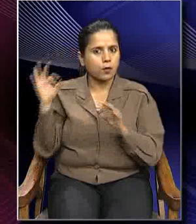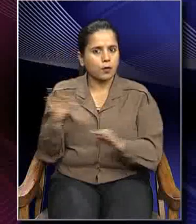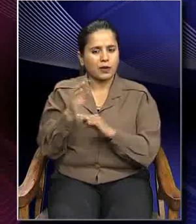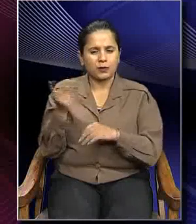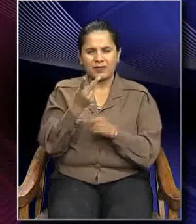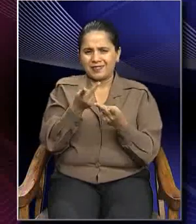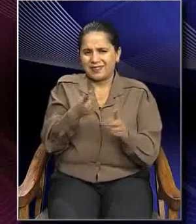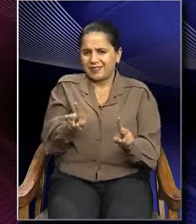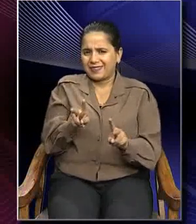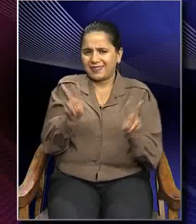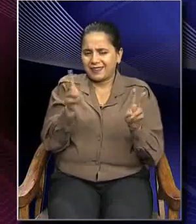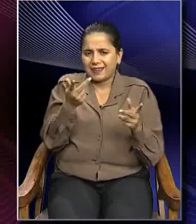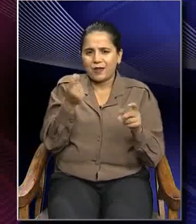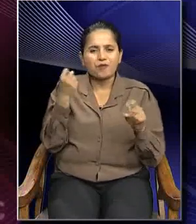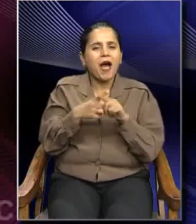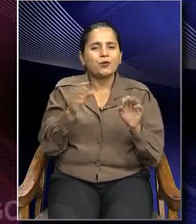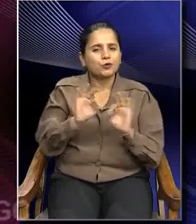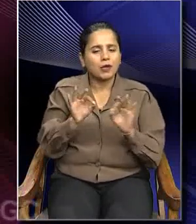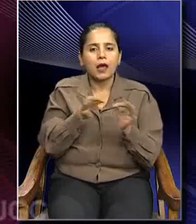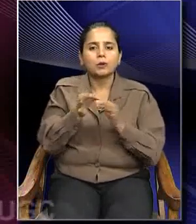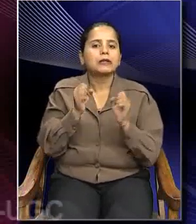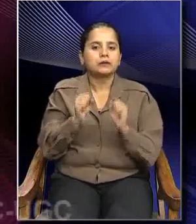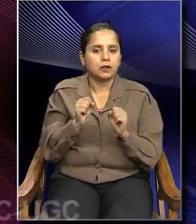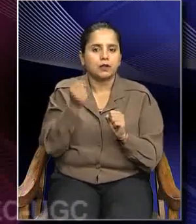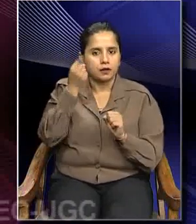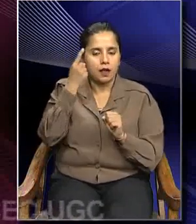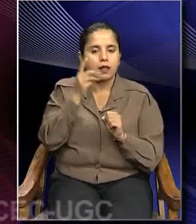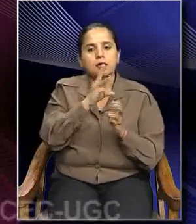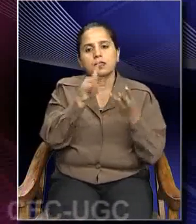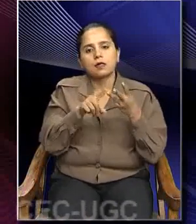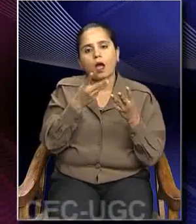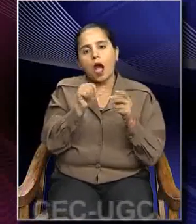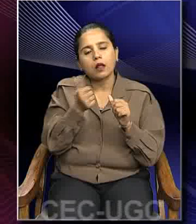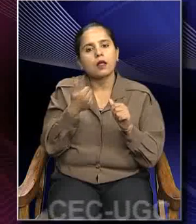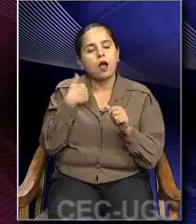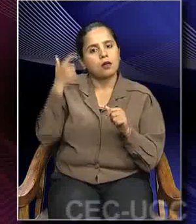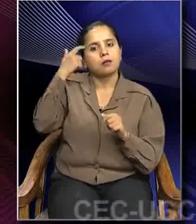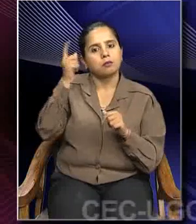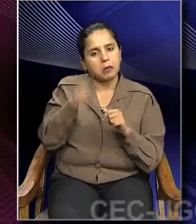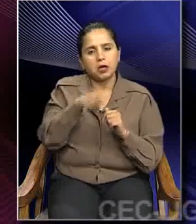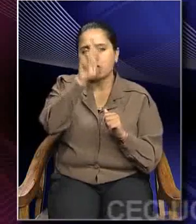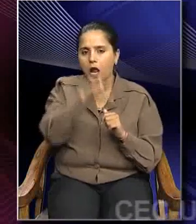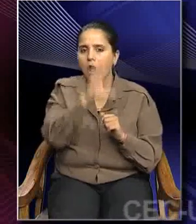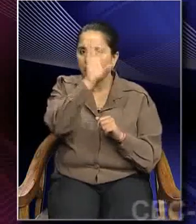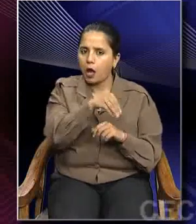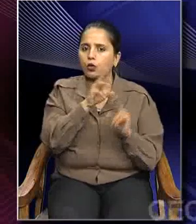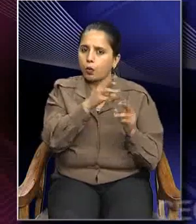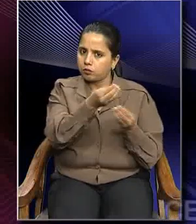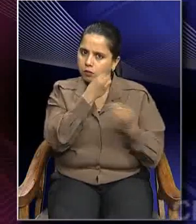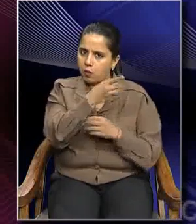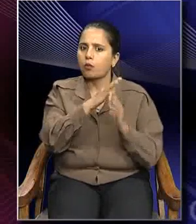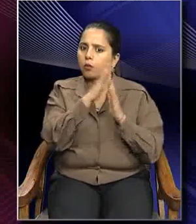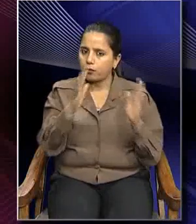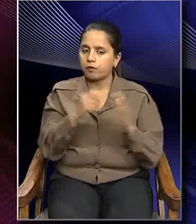day cannot be explained. So, such kind of problems or such kind